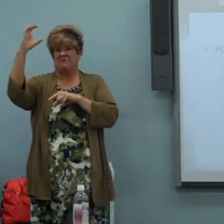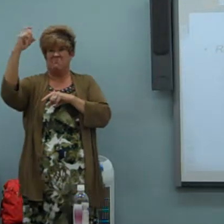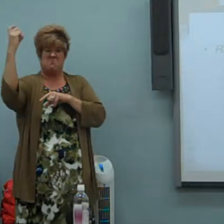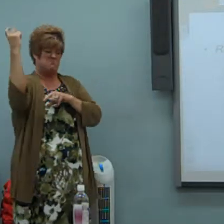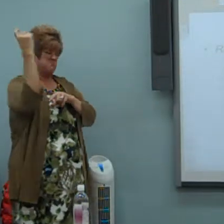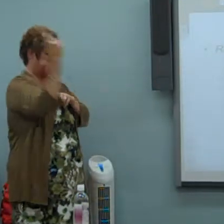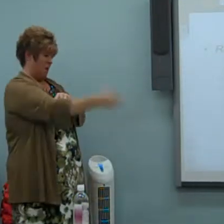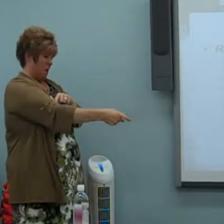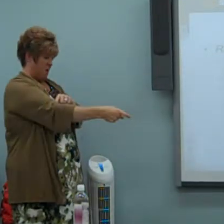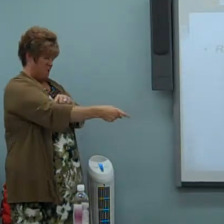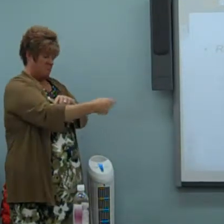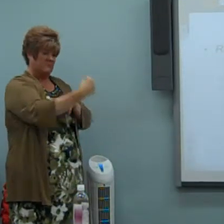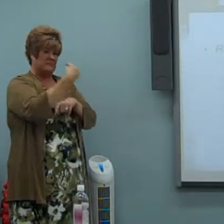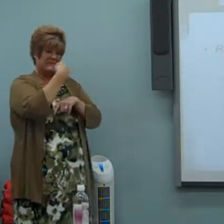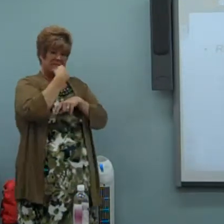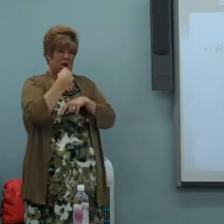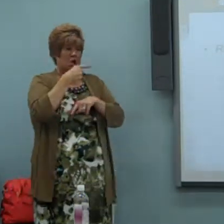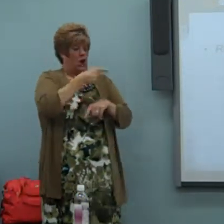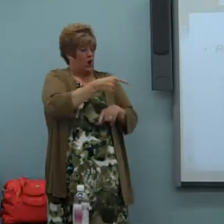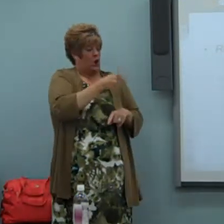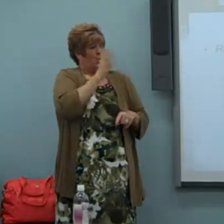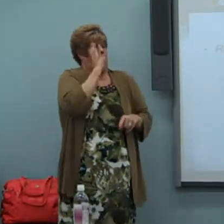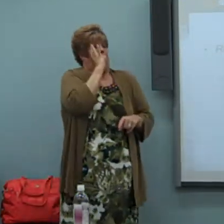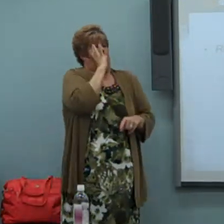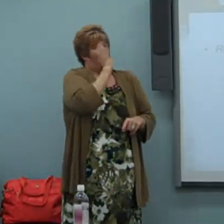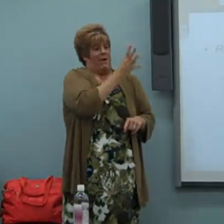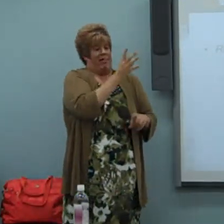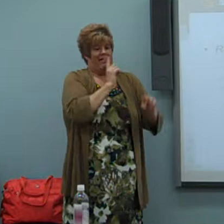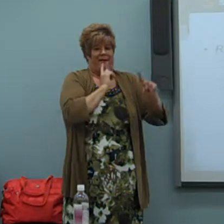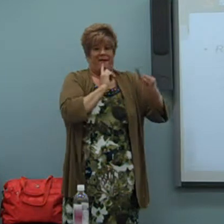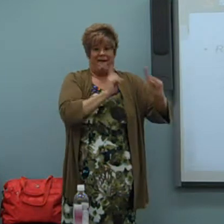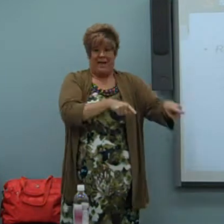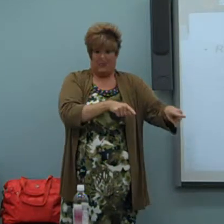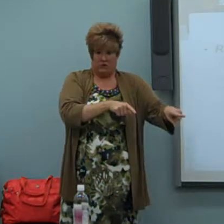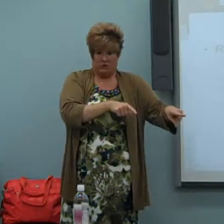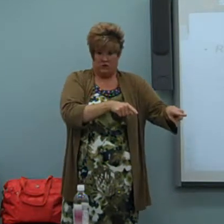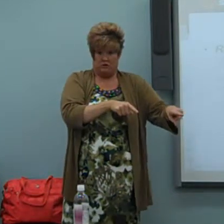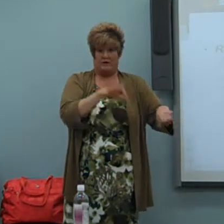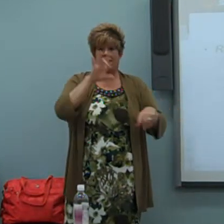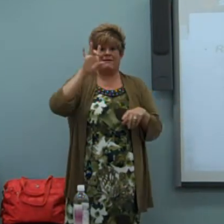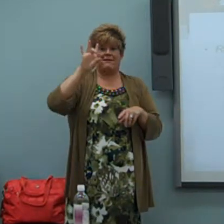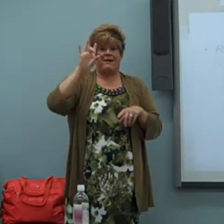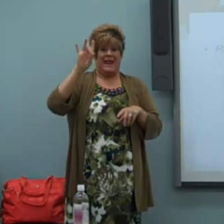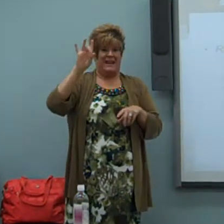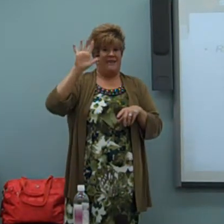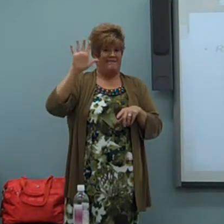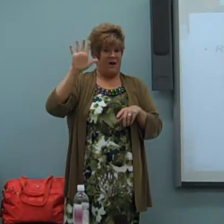the FCC had told us that you will answer